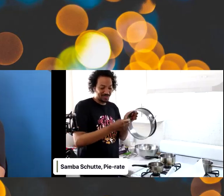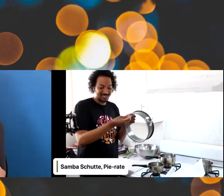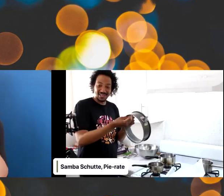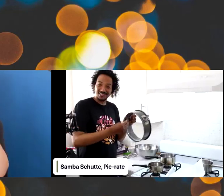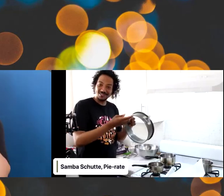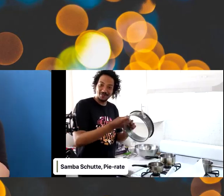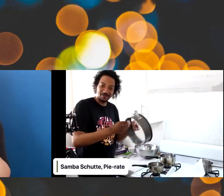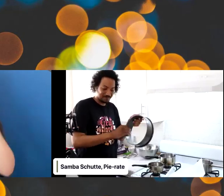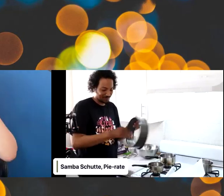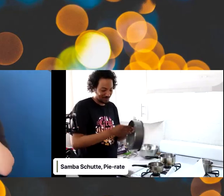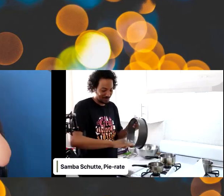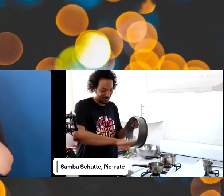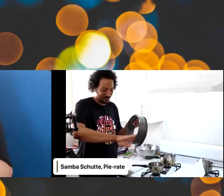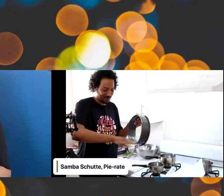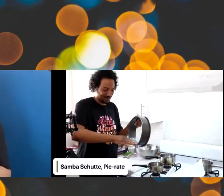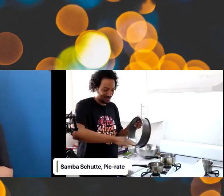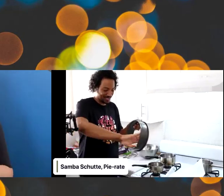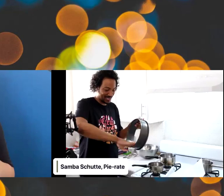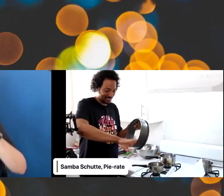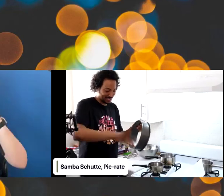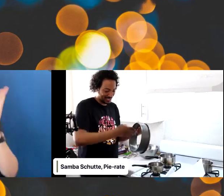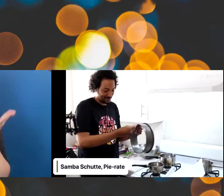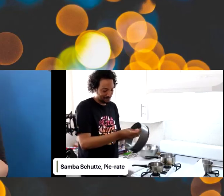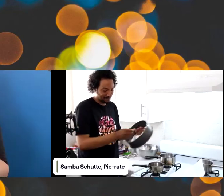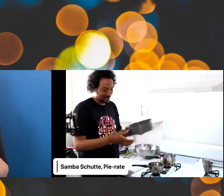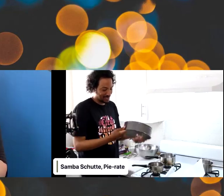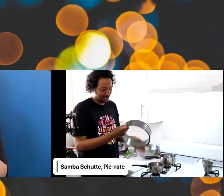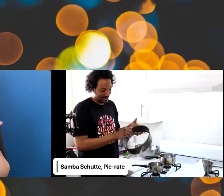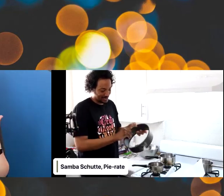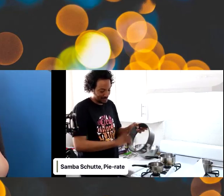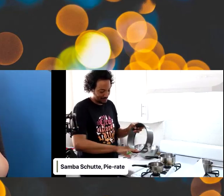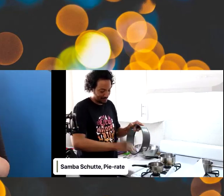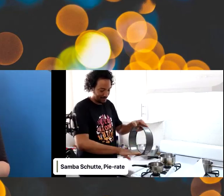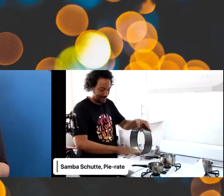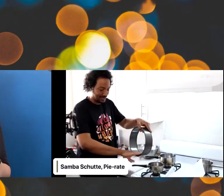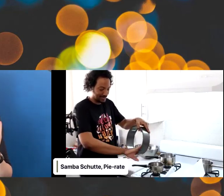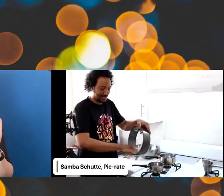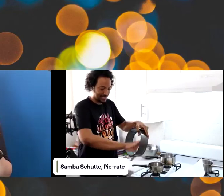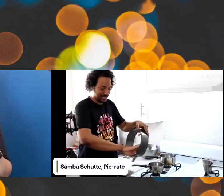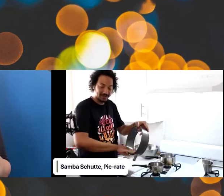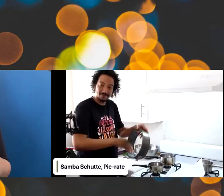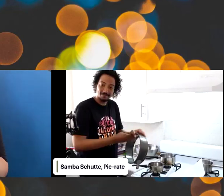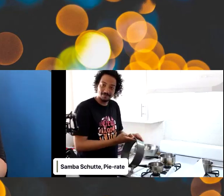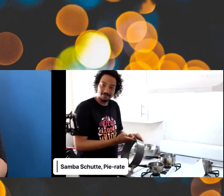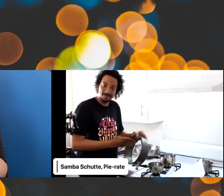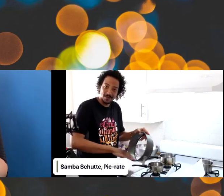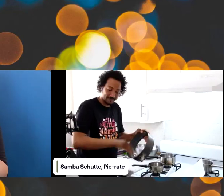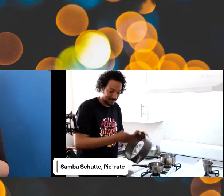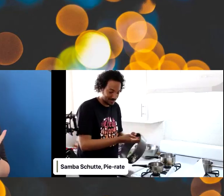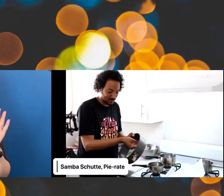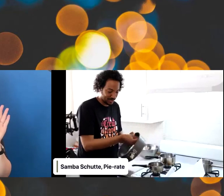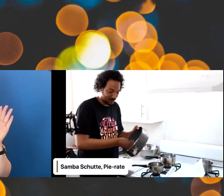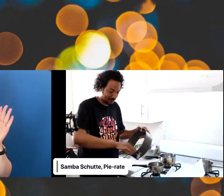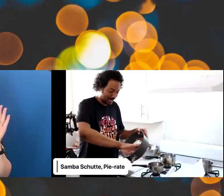over the sides, all right? All over the sides like that, on the inside of